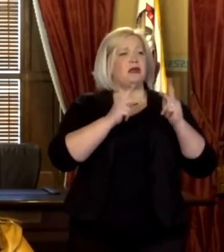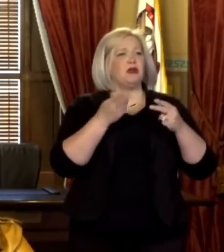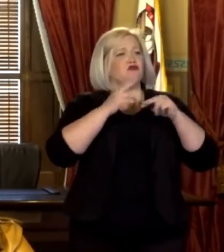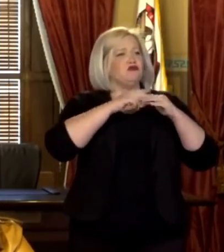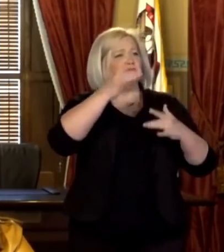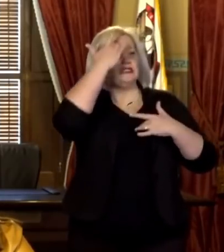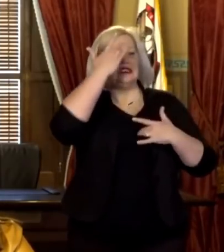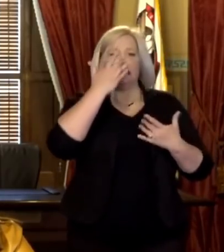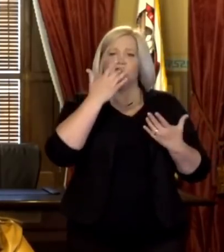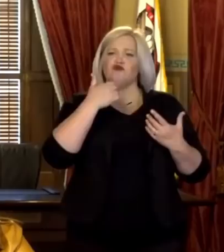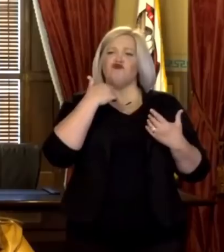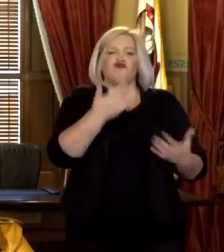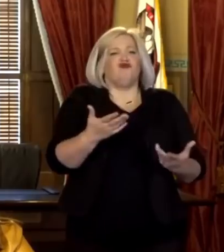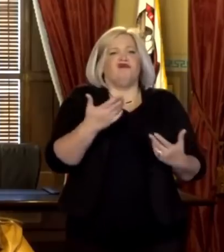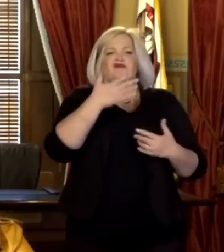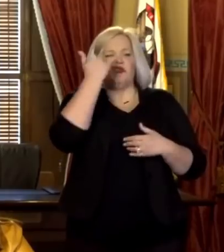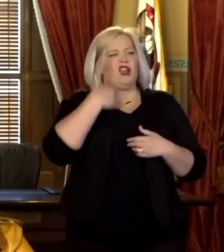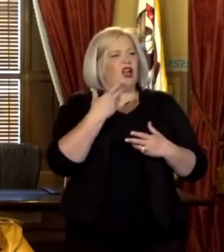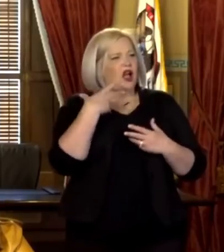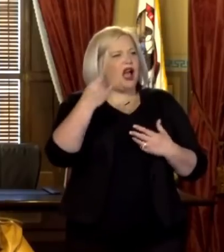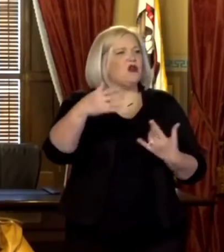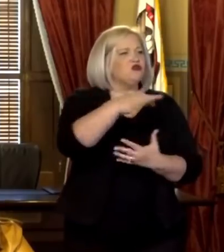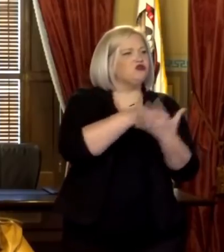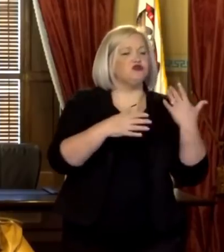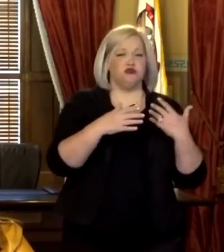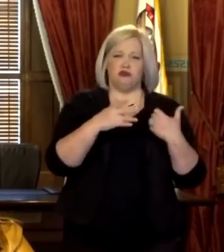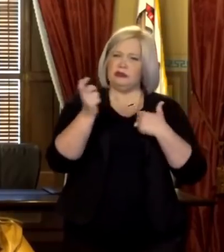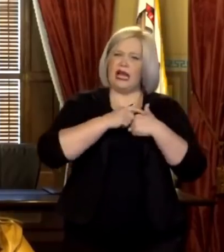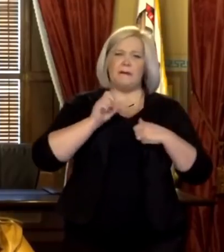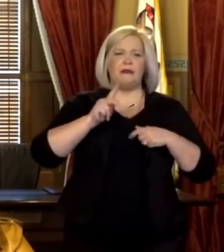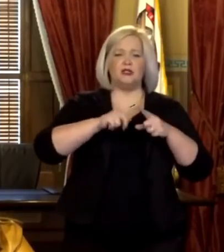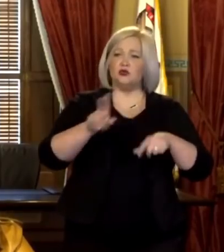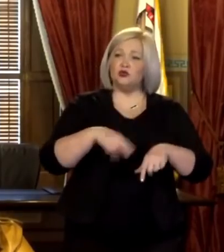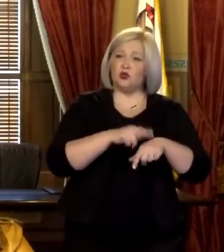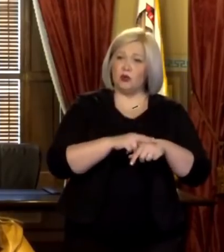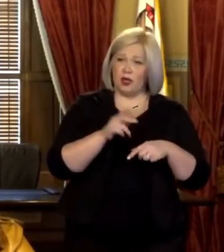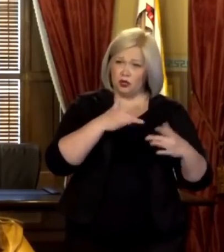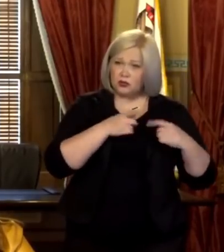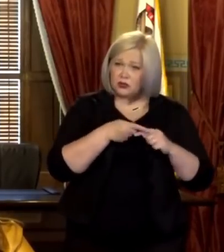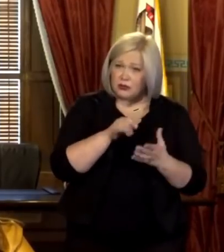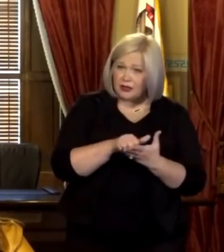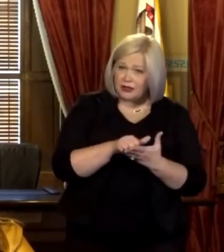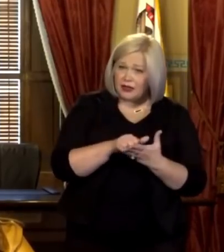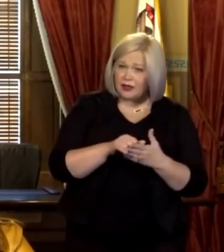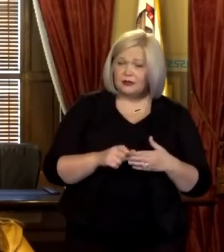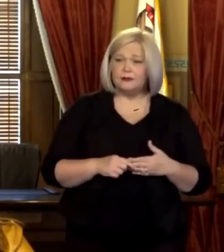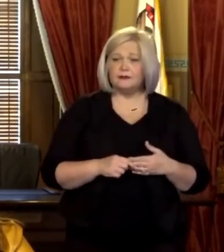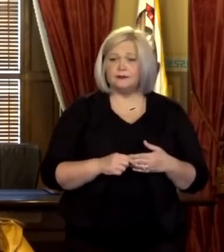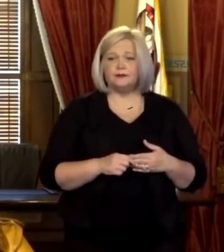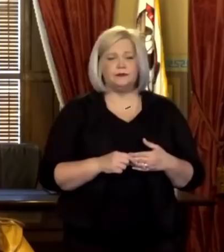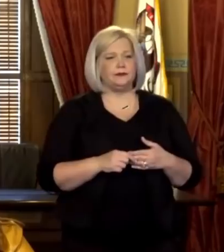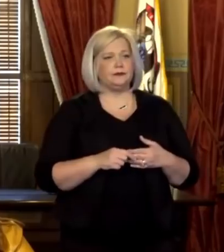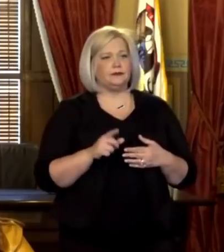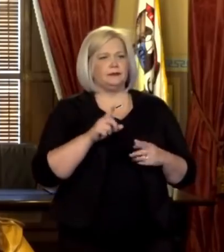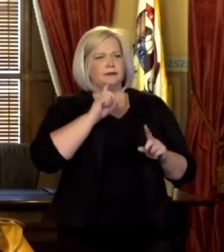of this getting any better. How much worse could it get? Is it time to just go back to normal? Well, of course, I